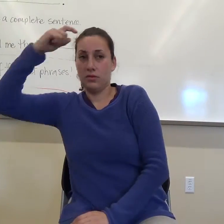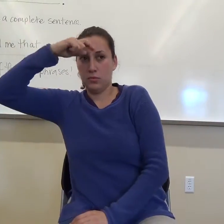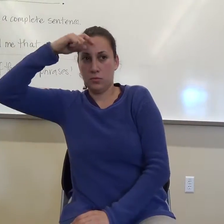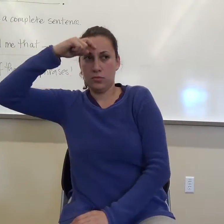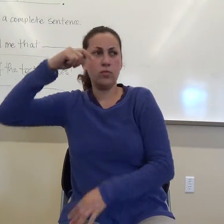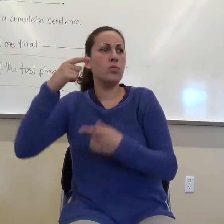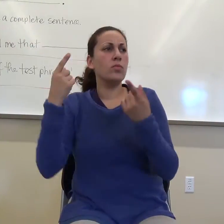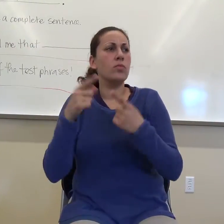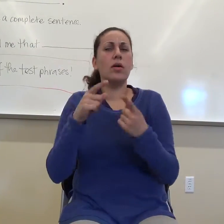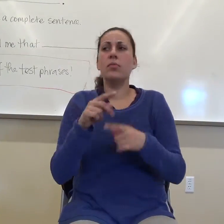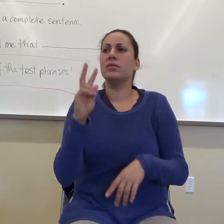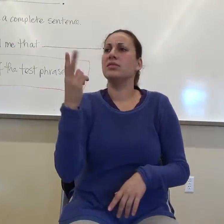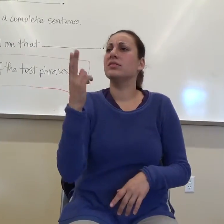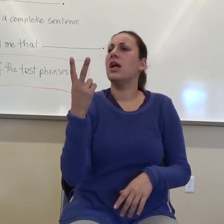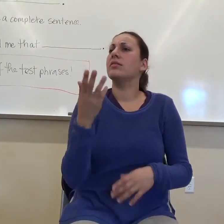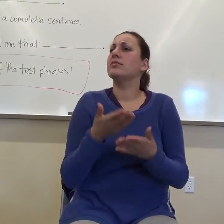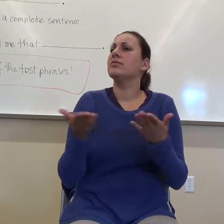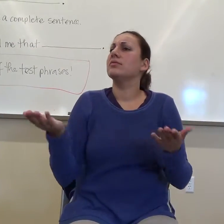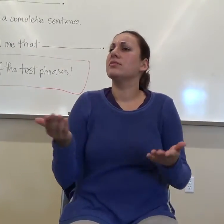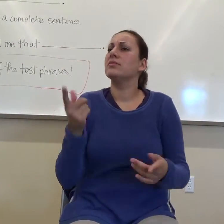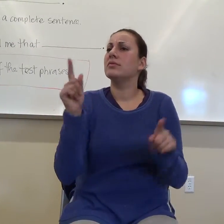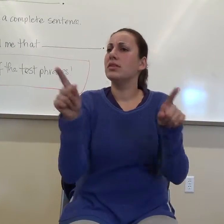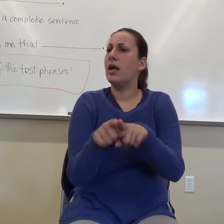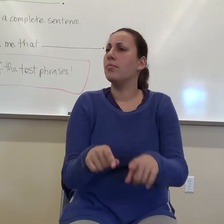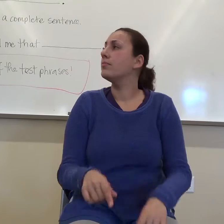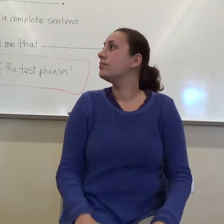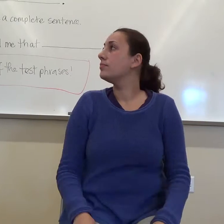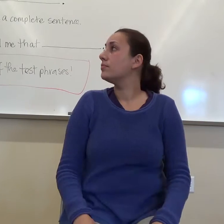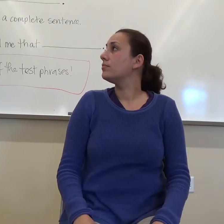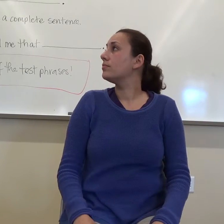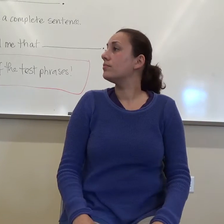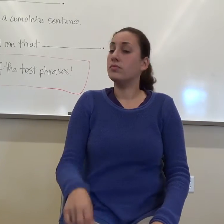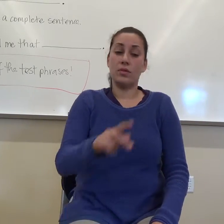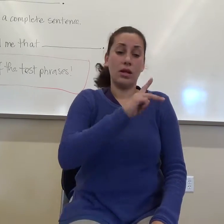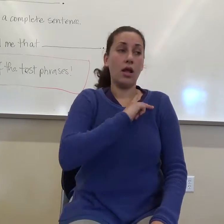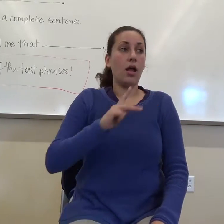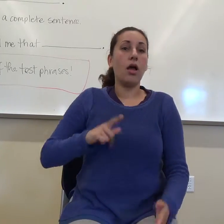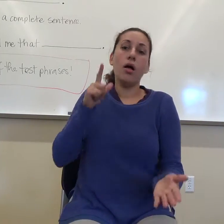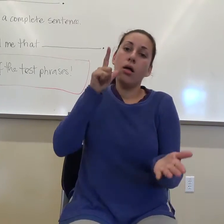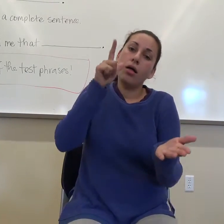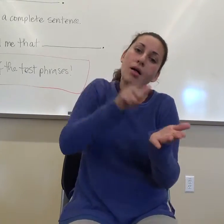same? Okay, yeah, he's said to have fallen in love.